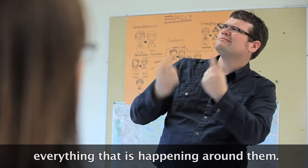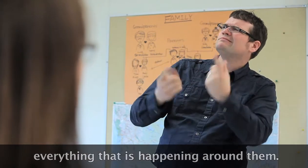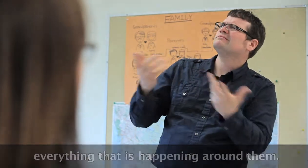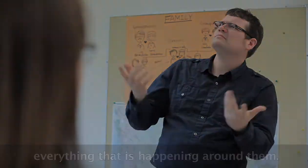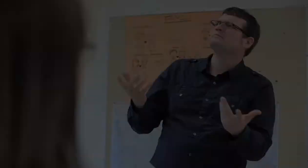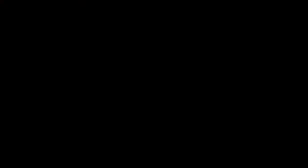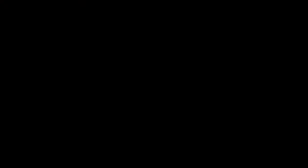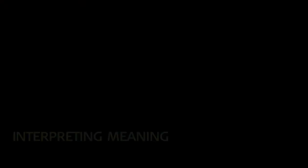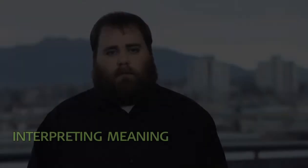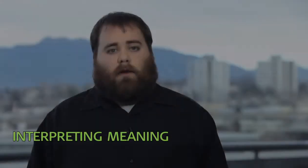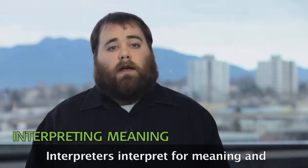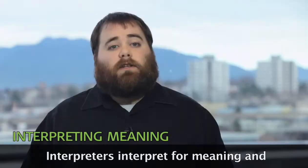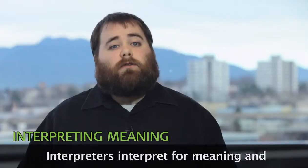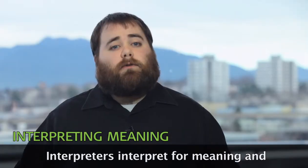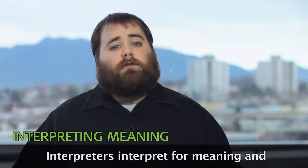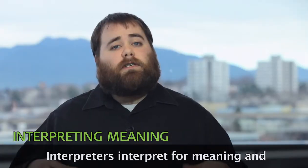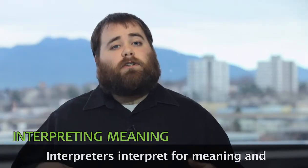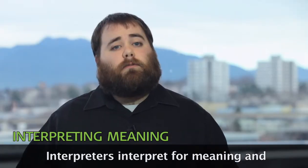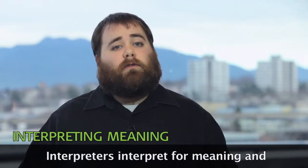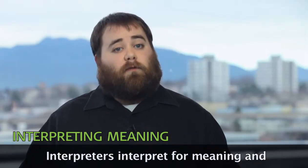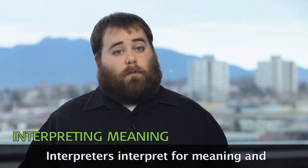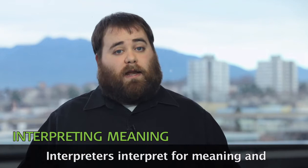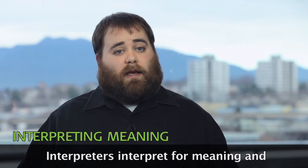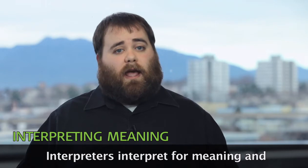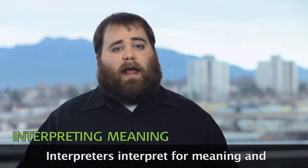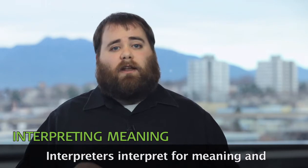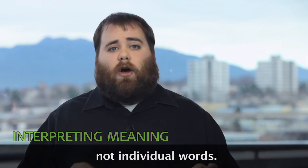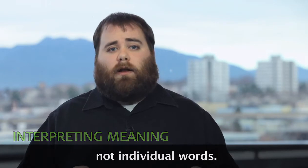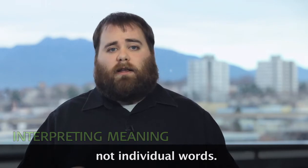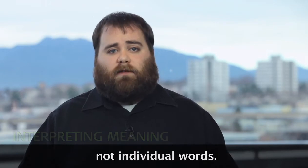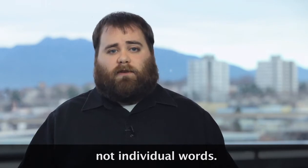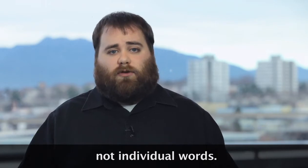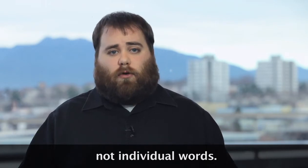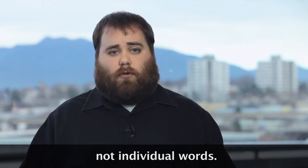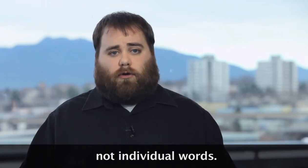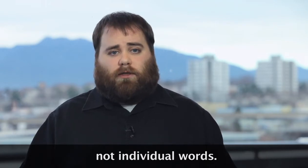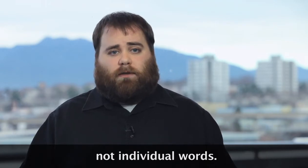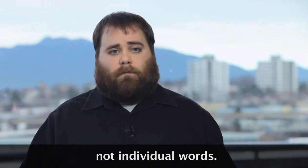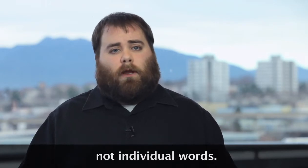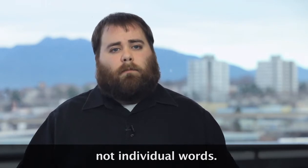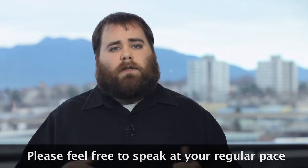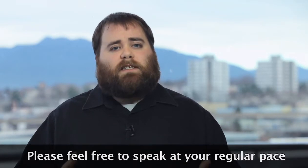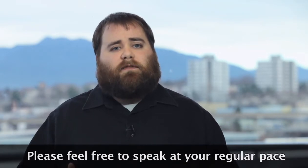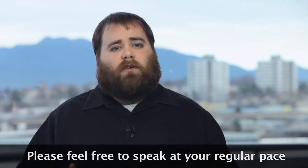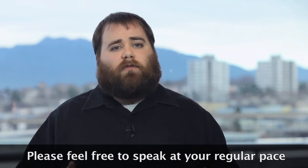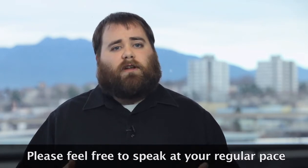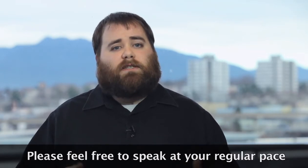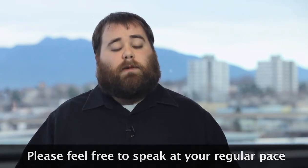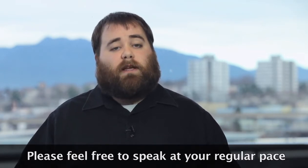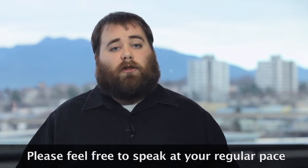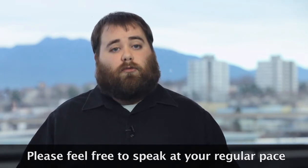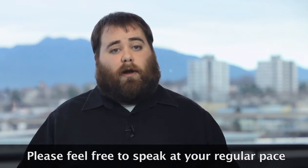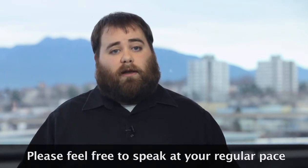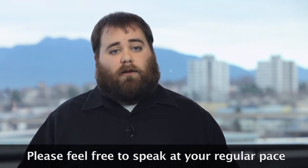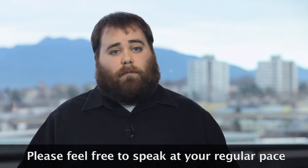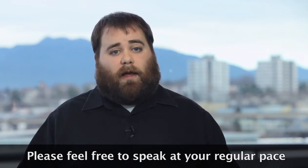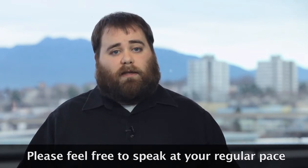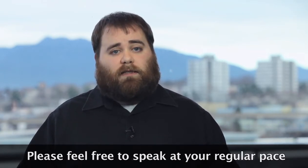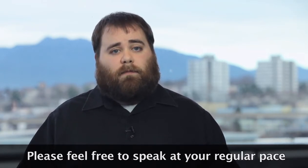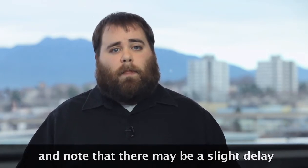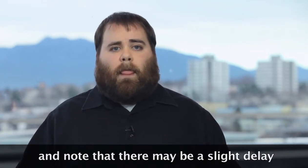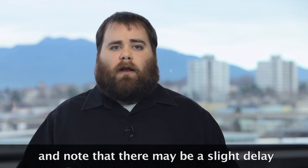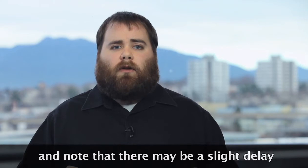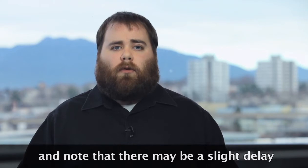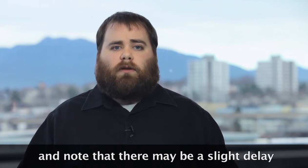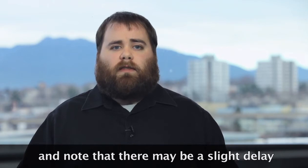happening around them. Interpreting meaning. Interpreters interpret for meaning and not individual words. Please feel free to speak at your regular